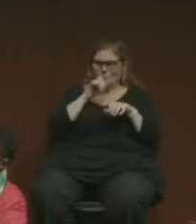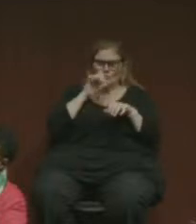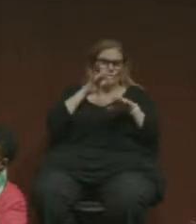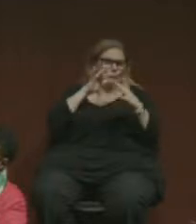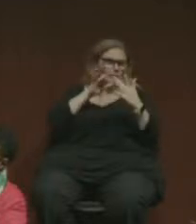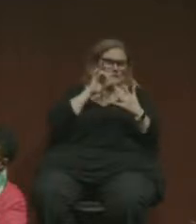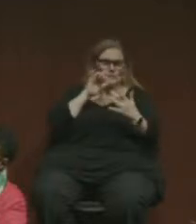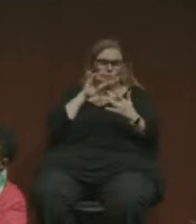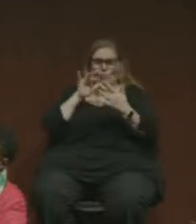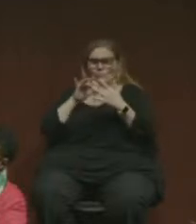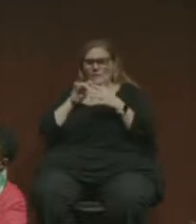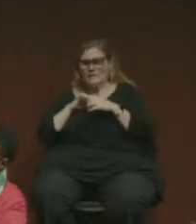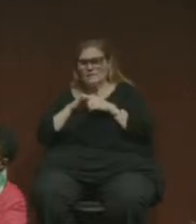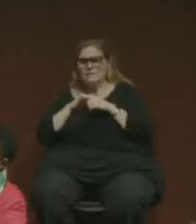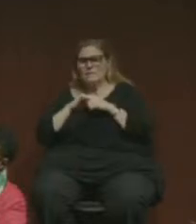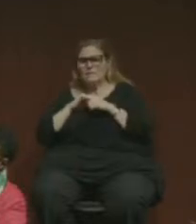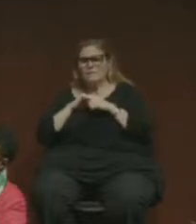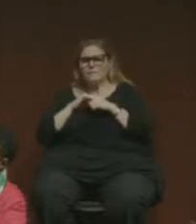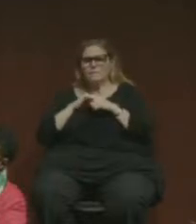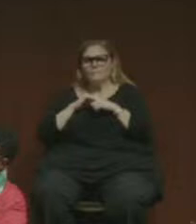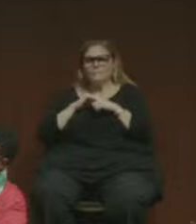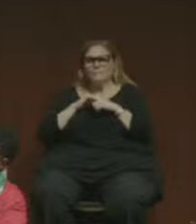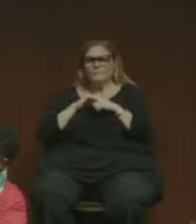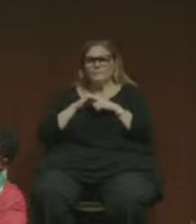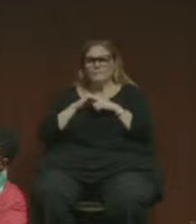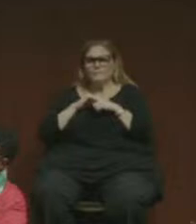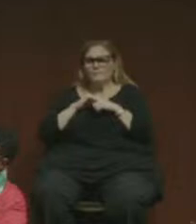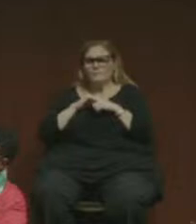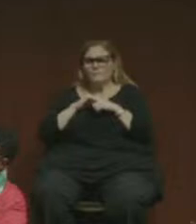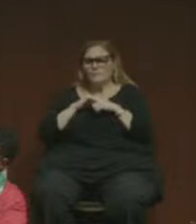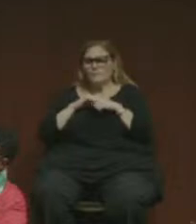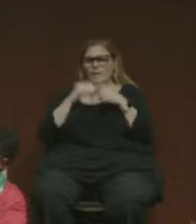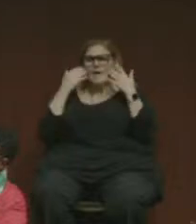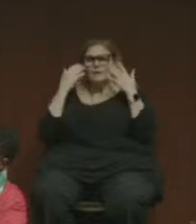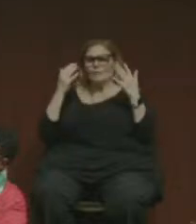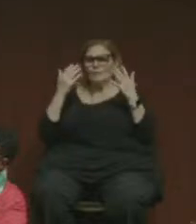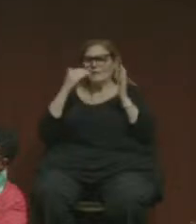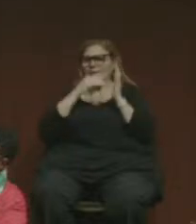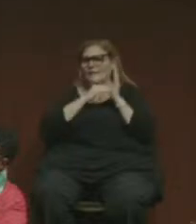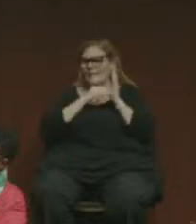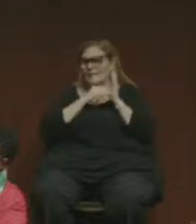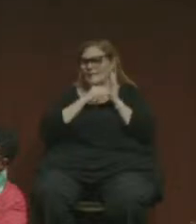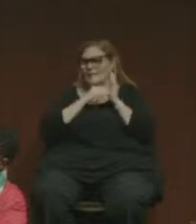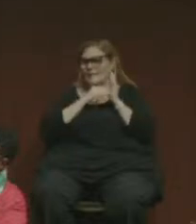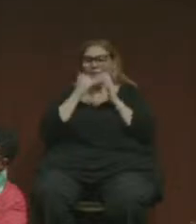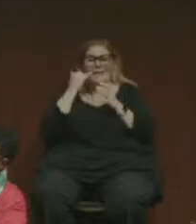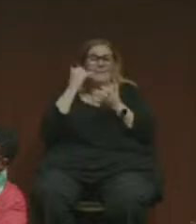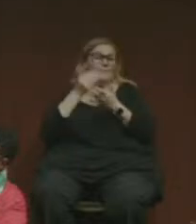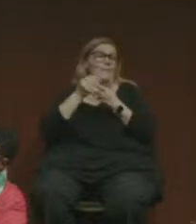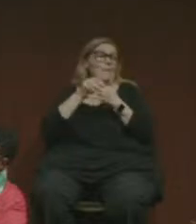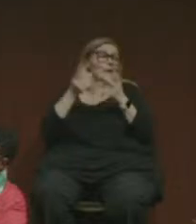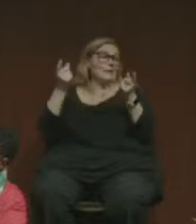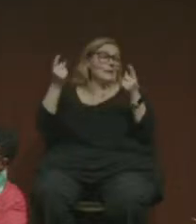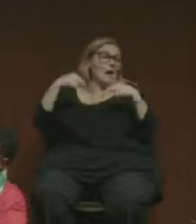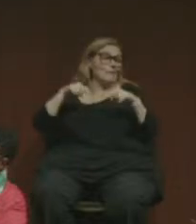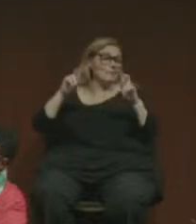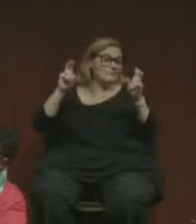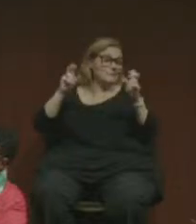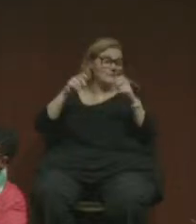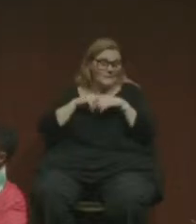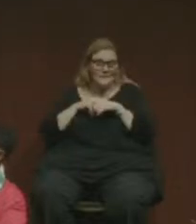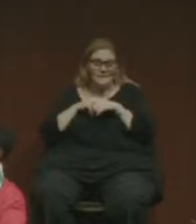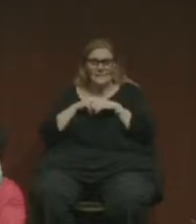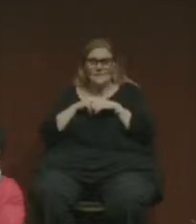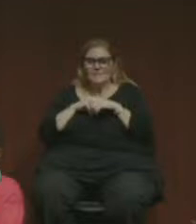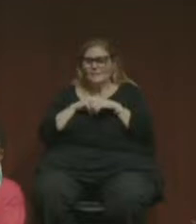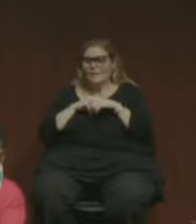reach, really. And I don't even know, again, if the money comes,